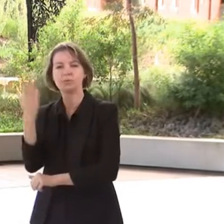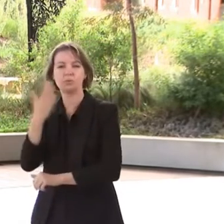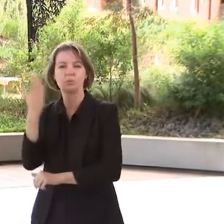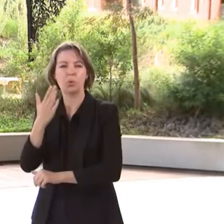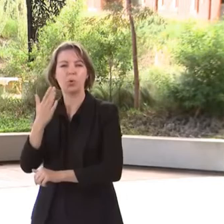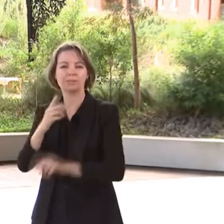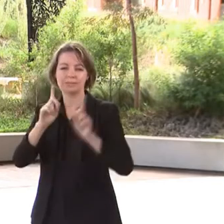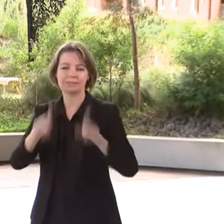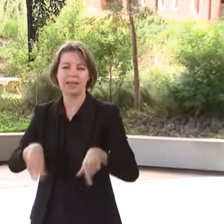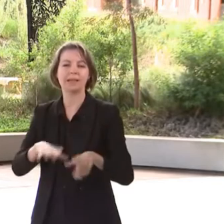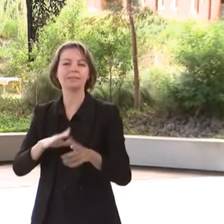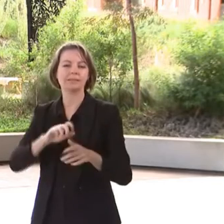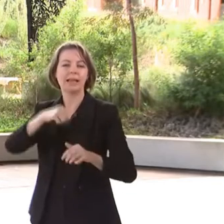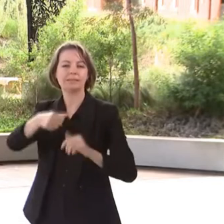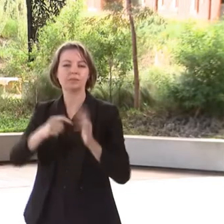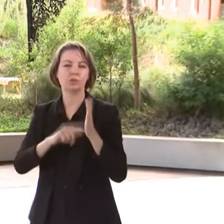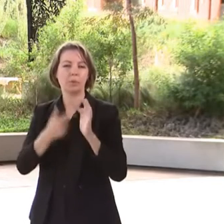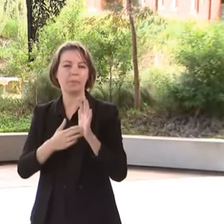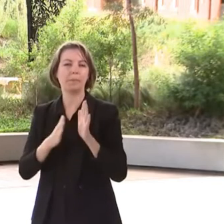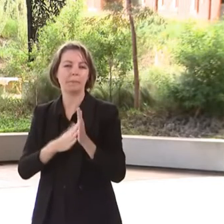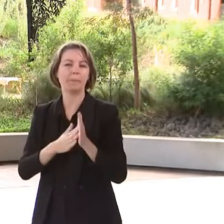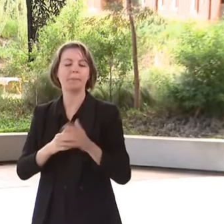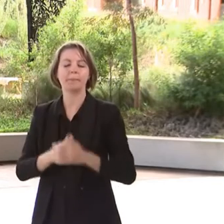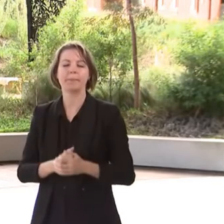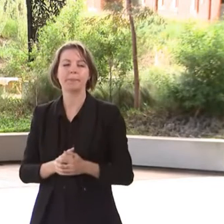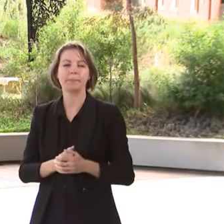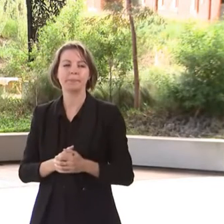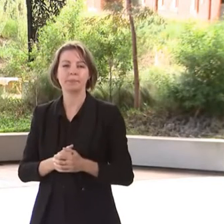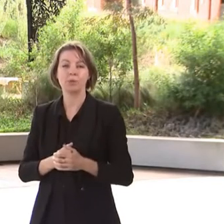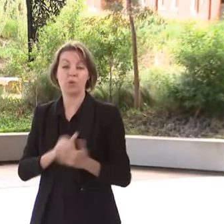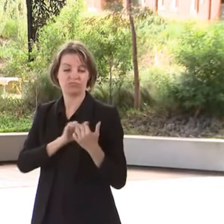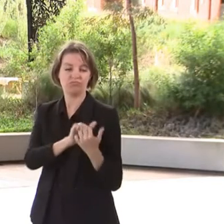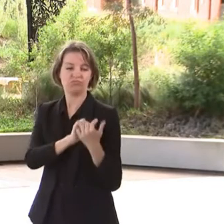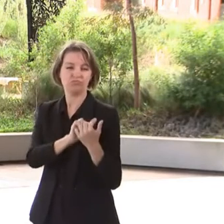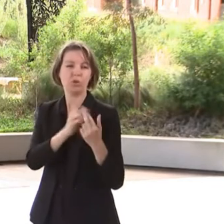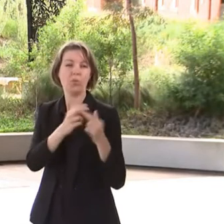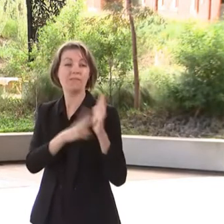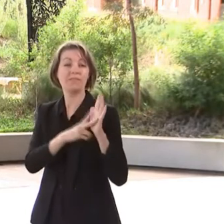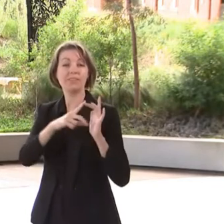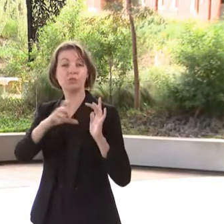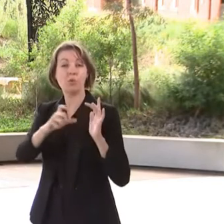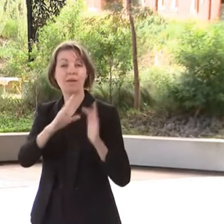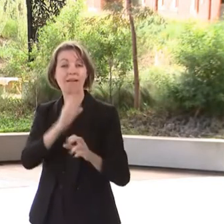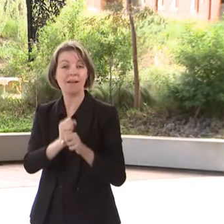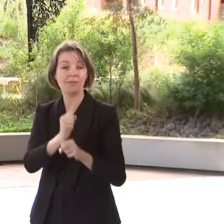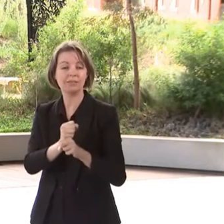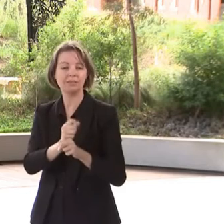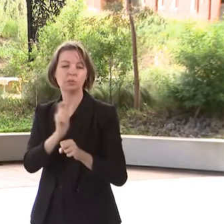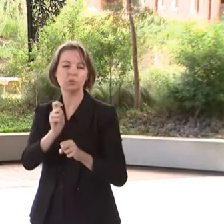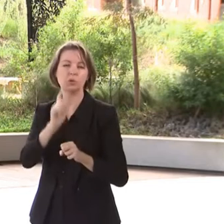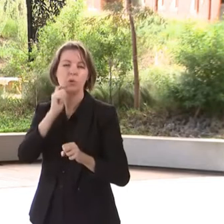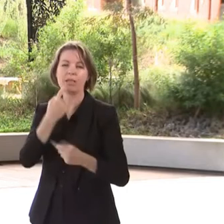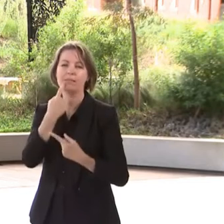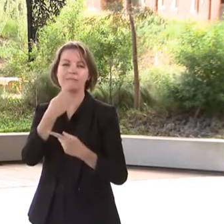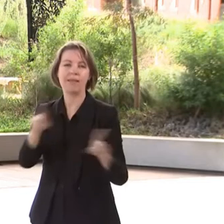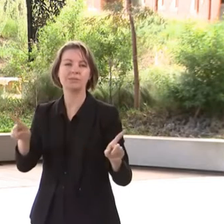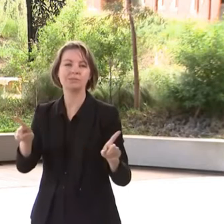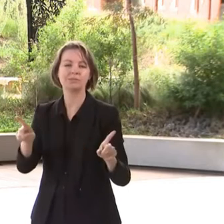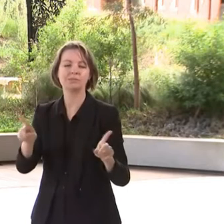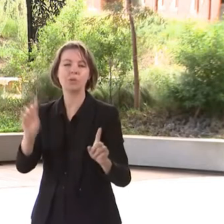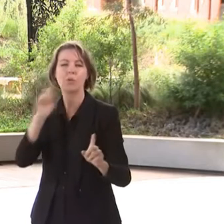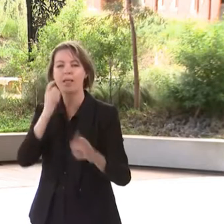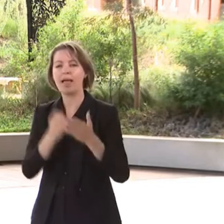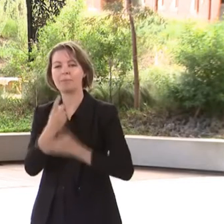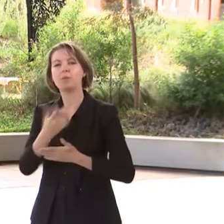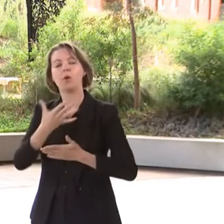very closely with the Victorian government and would expect to be announcing our plans in the coming days. We want to provide certainty to parents,